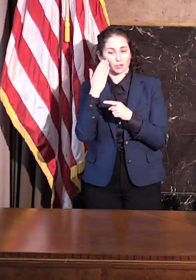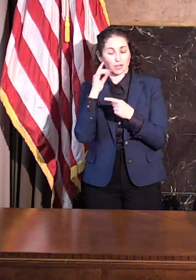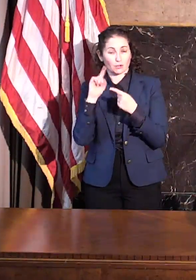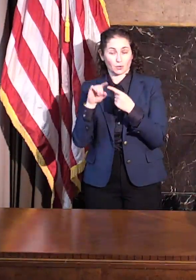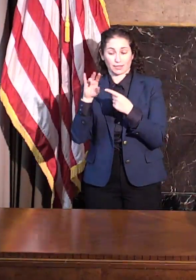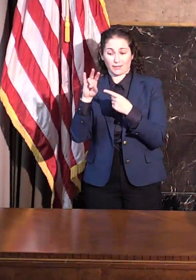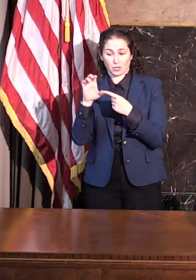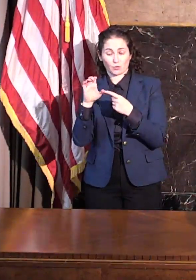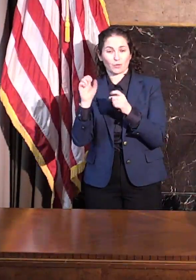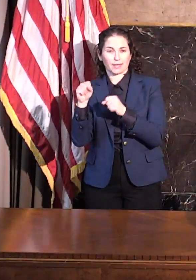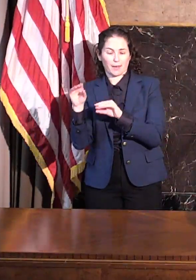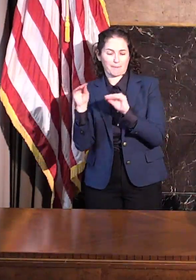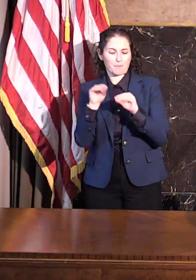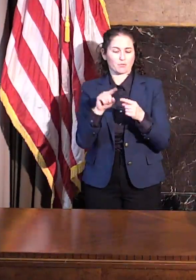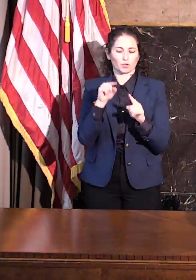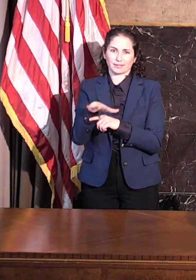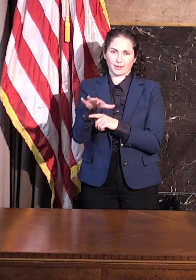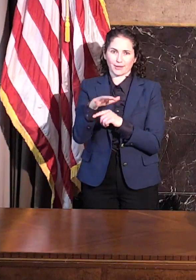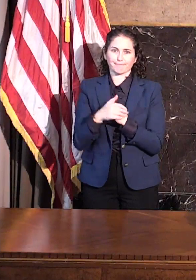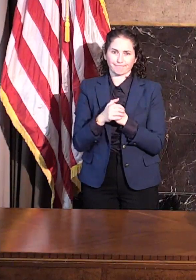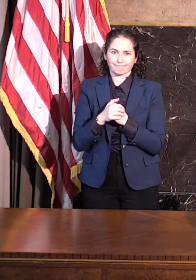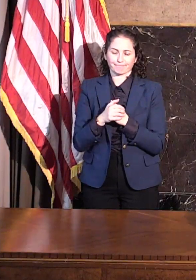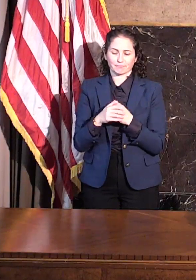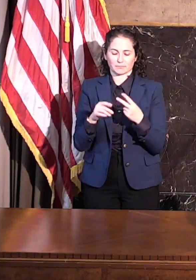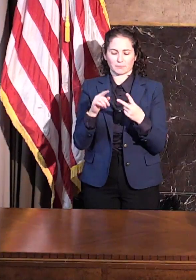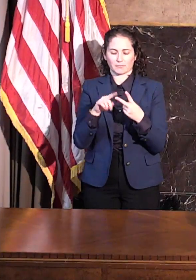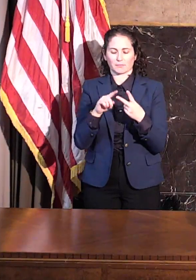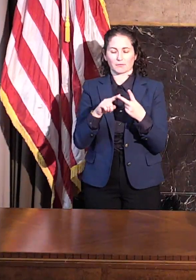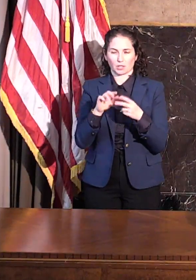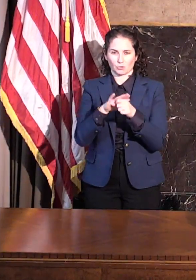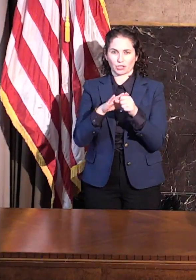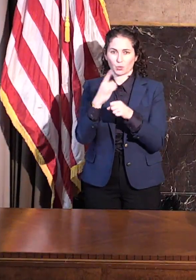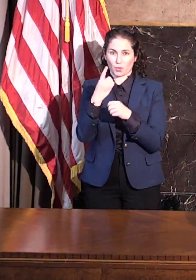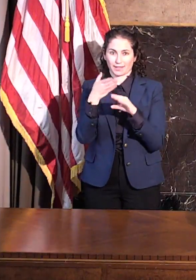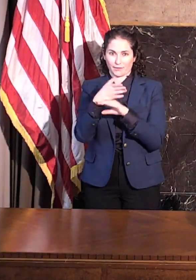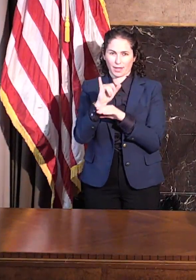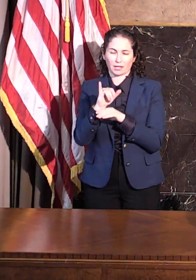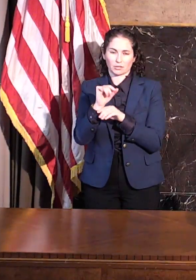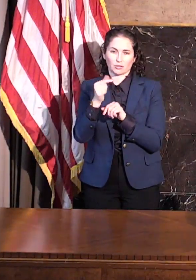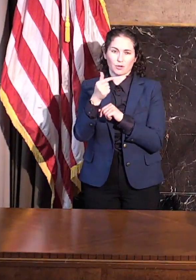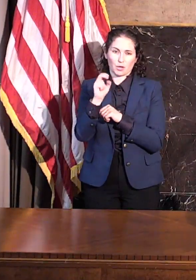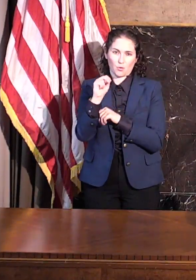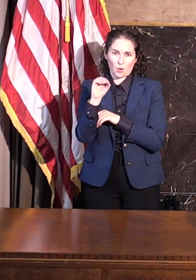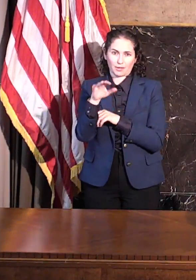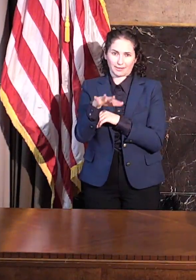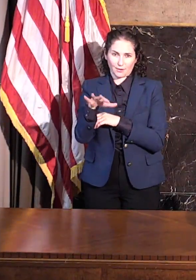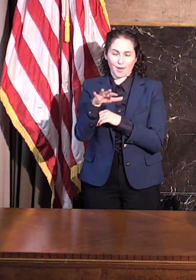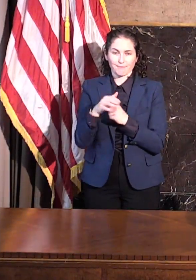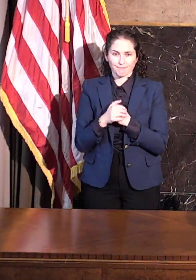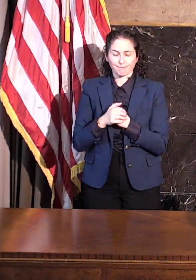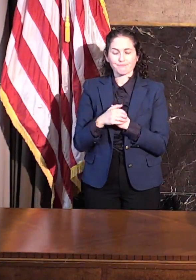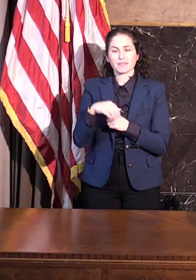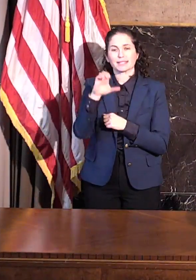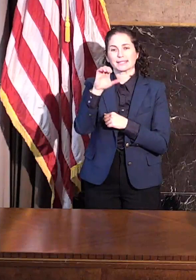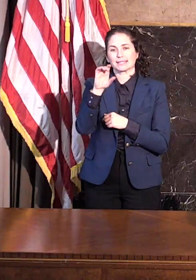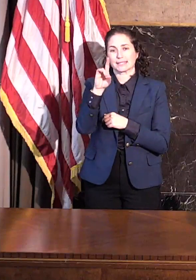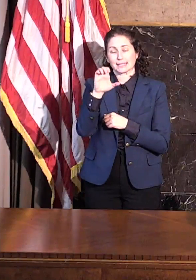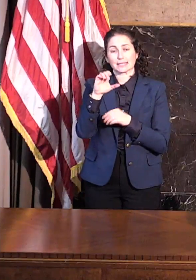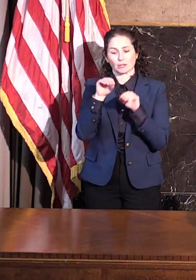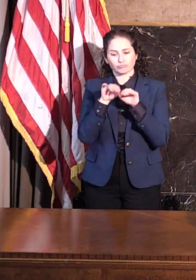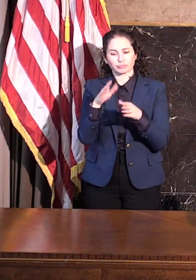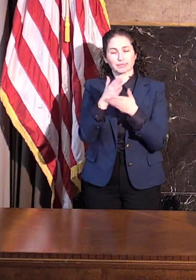state allotment. As that program goes through and gets closer to completion, we're able to predict how much might be left over. So we